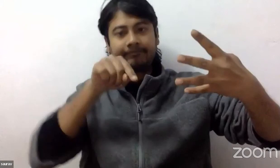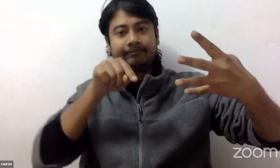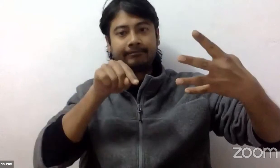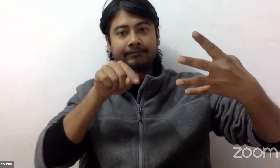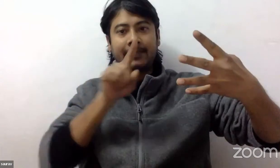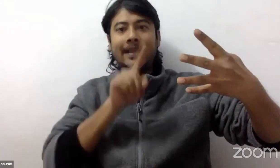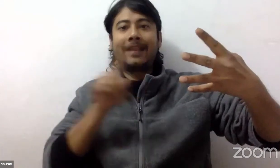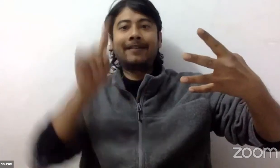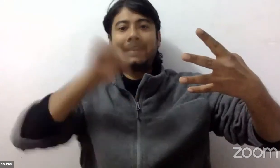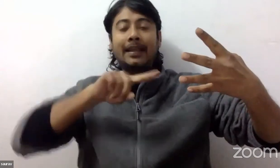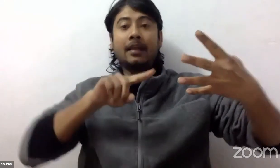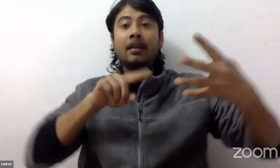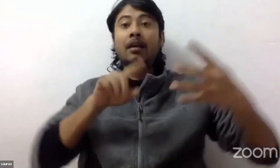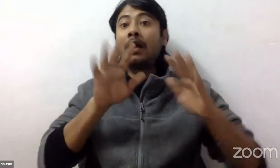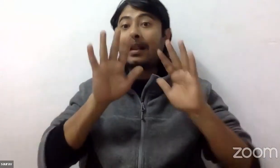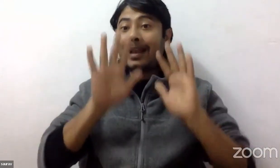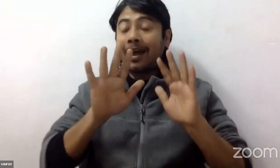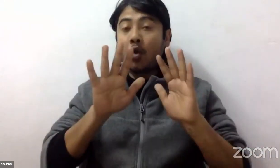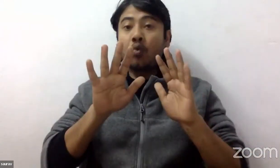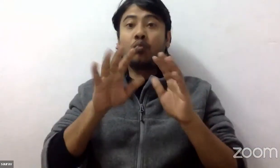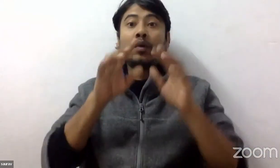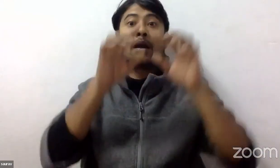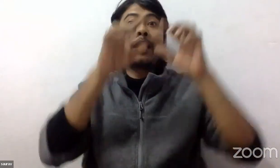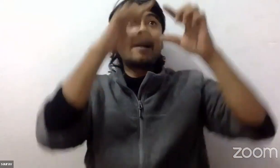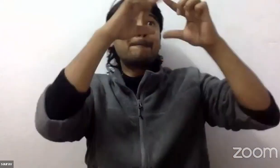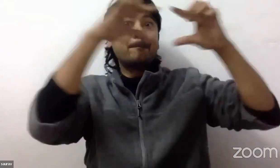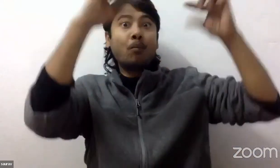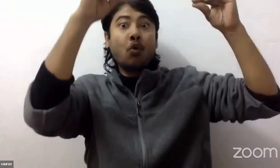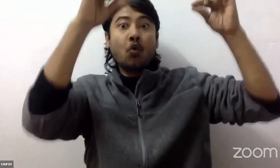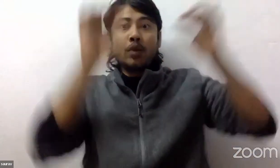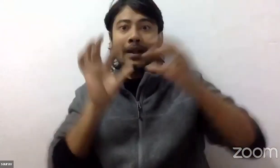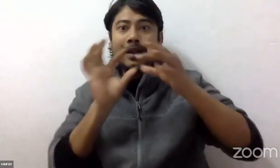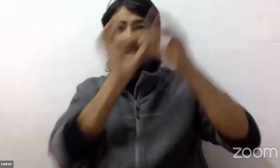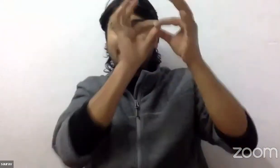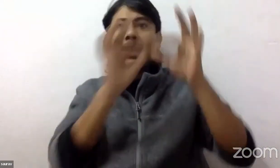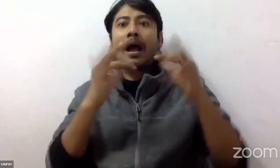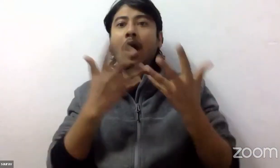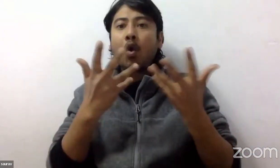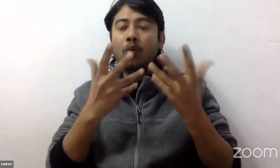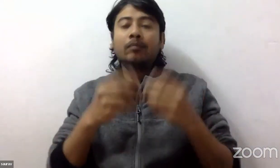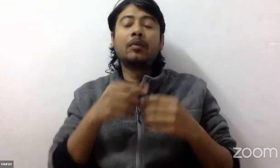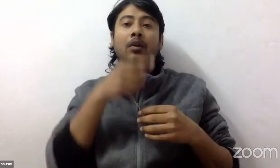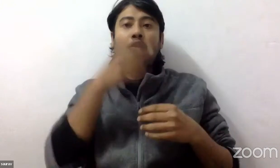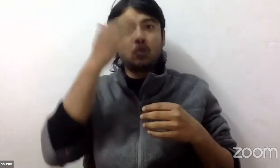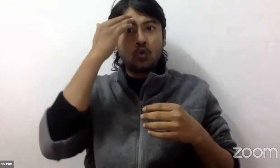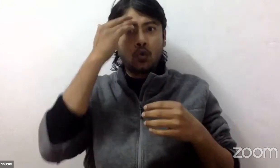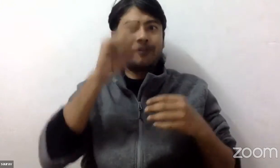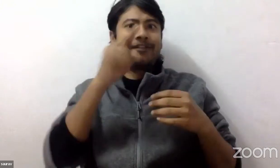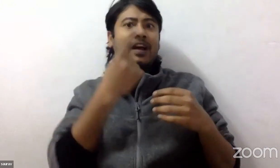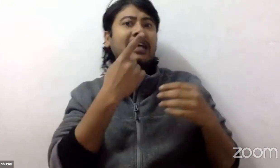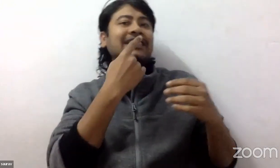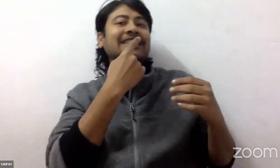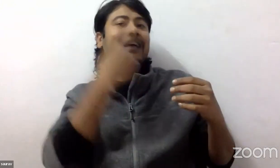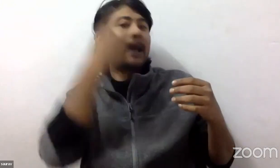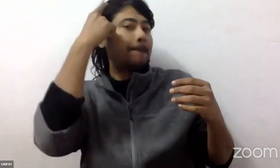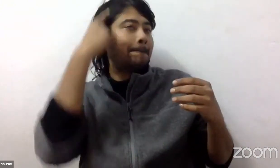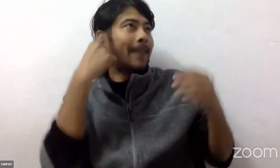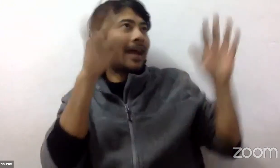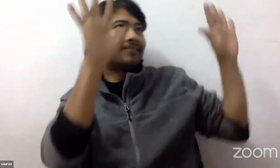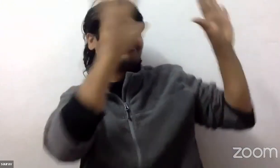the sun is, Amavasya is there, and when the moon starts growing, this is known as bright fortnight. So that is